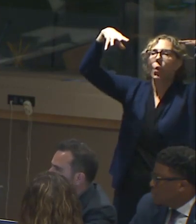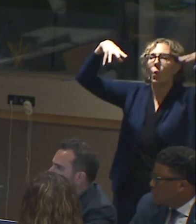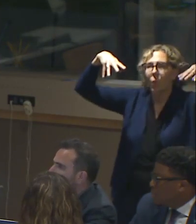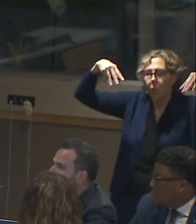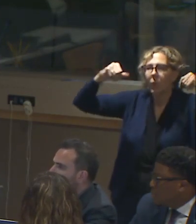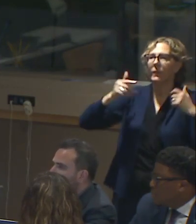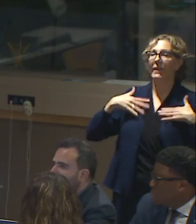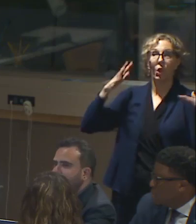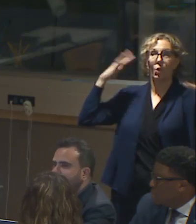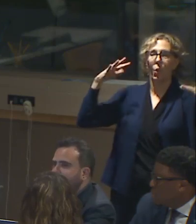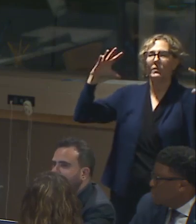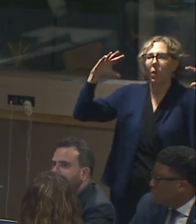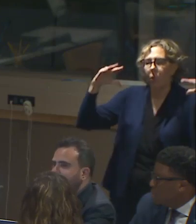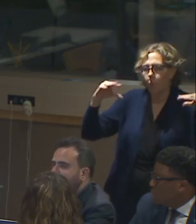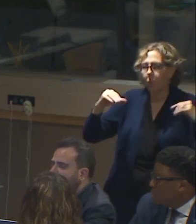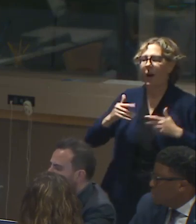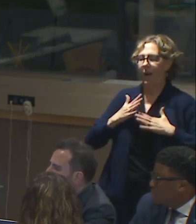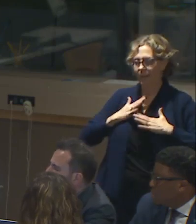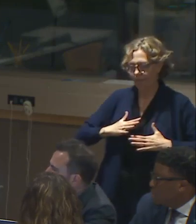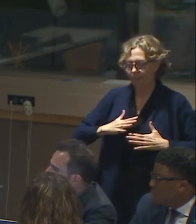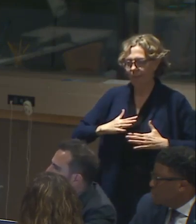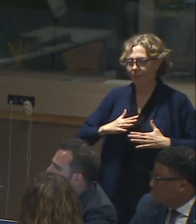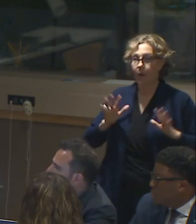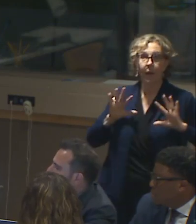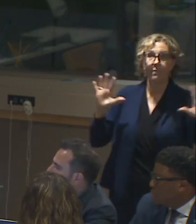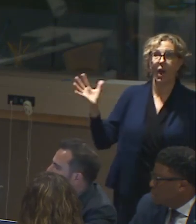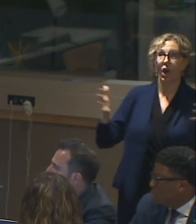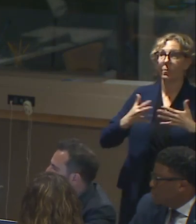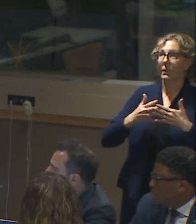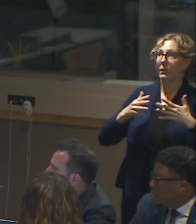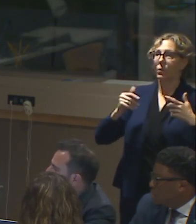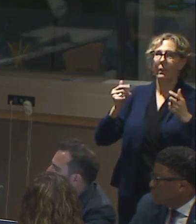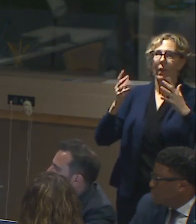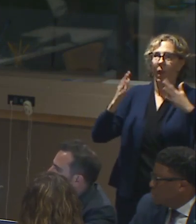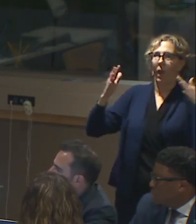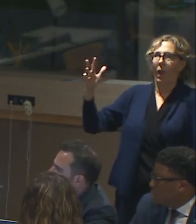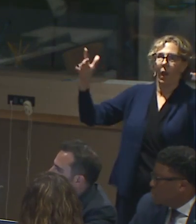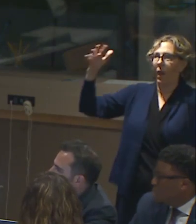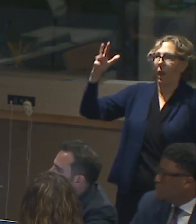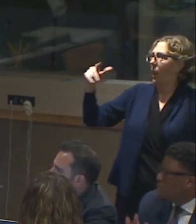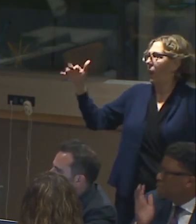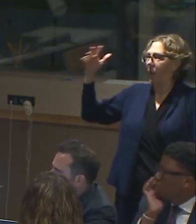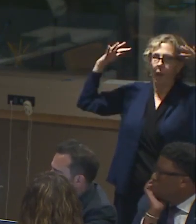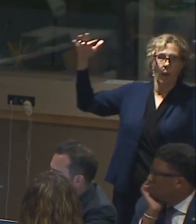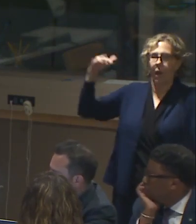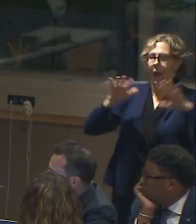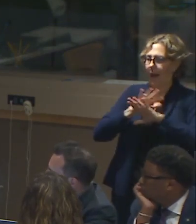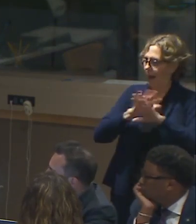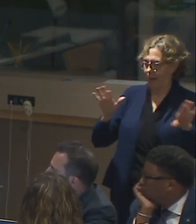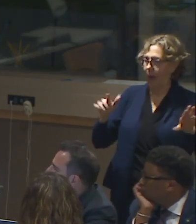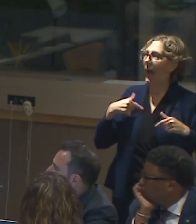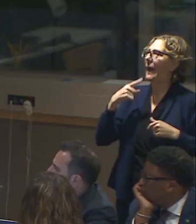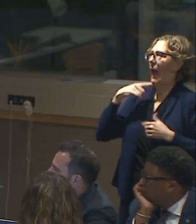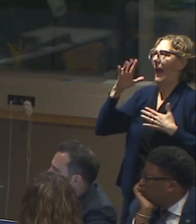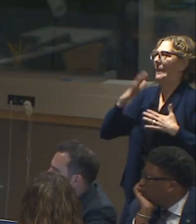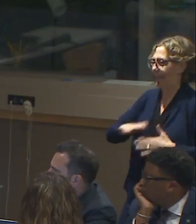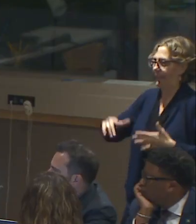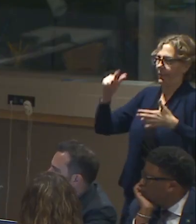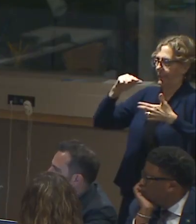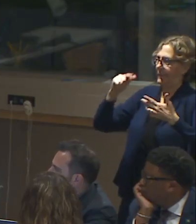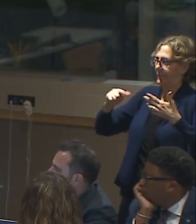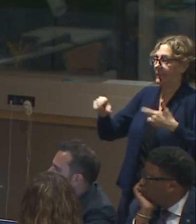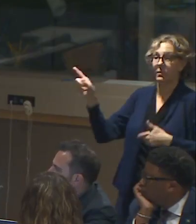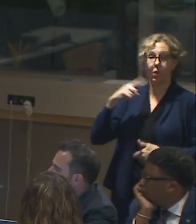need a contained environment. I can't be with curtains and curtains and curtains of other clients. They said, no problem. I went in the